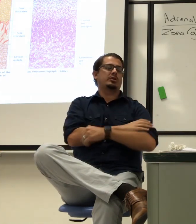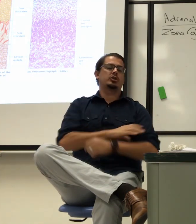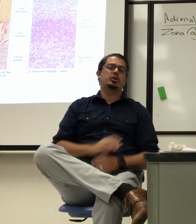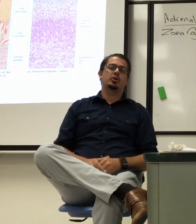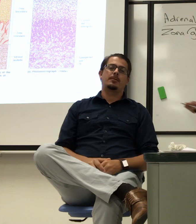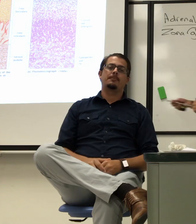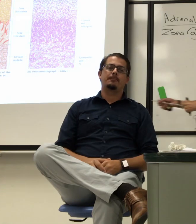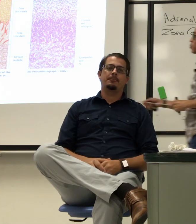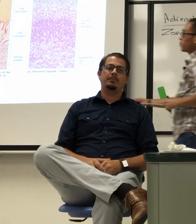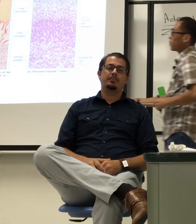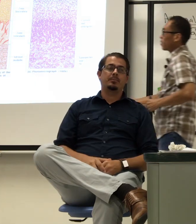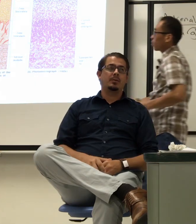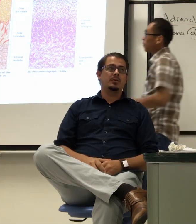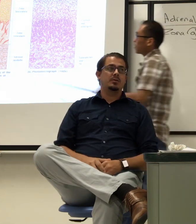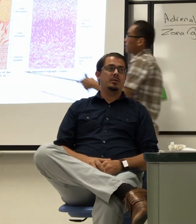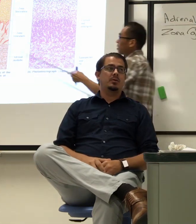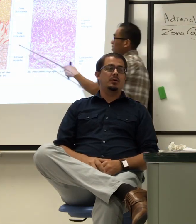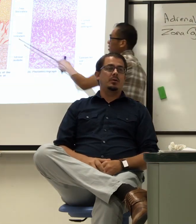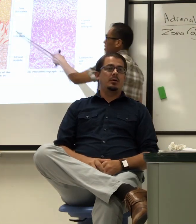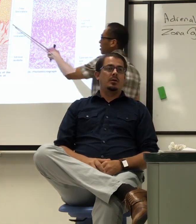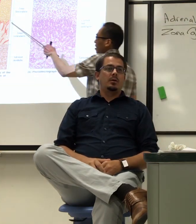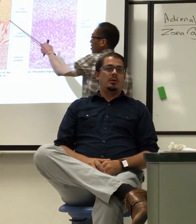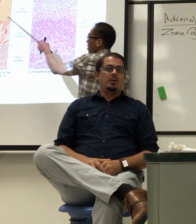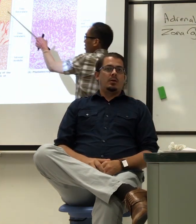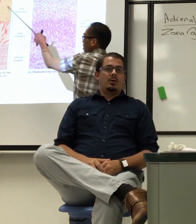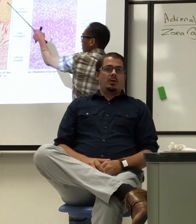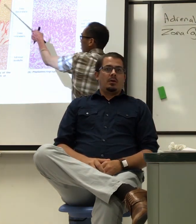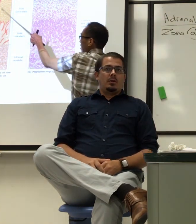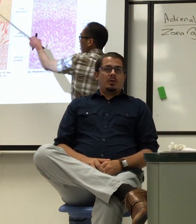That zone where the